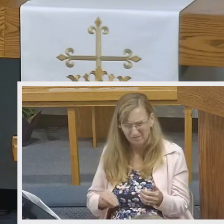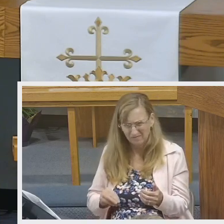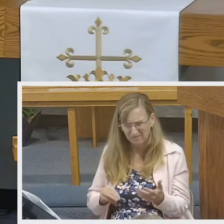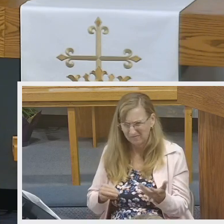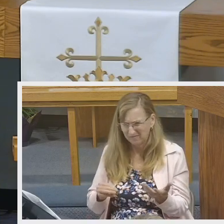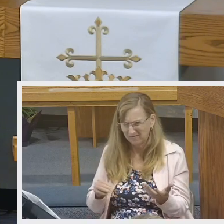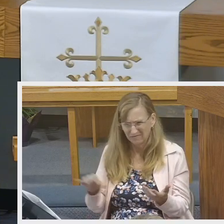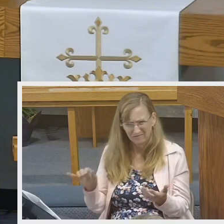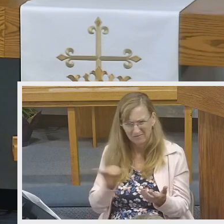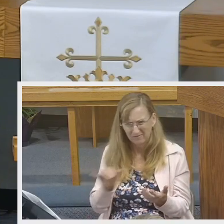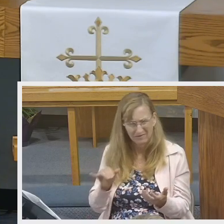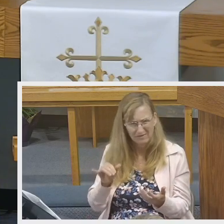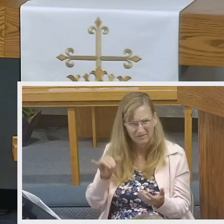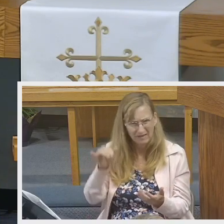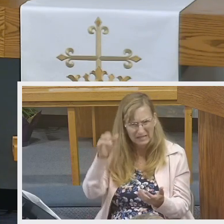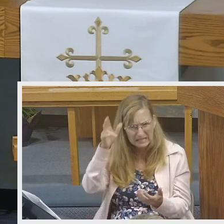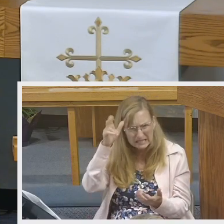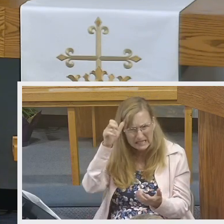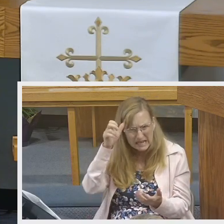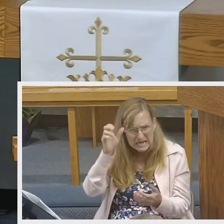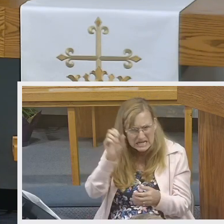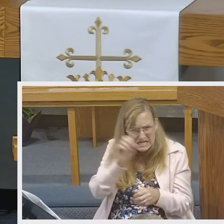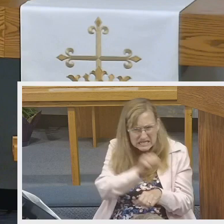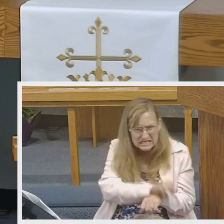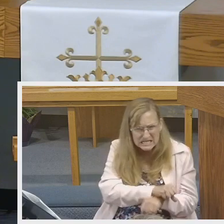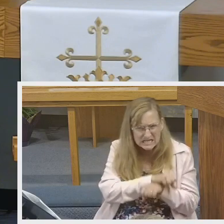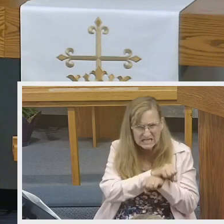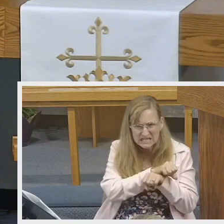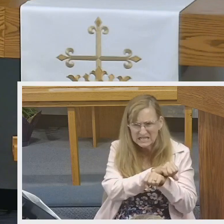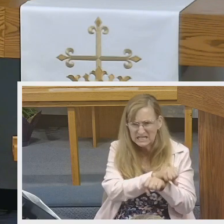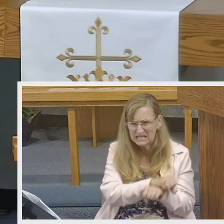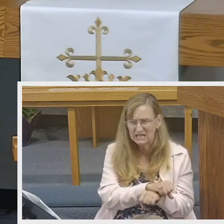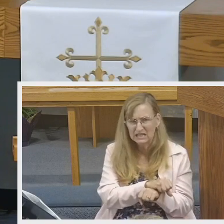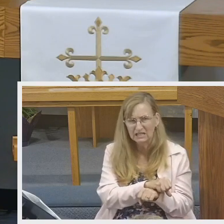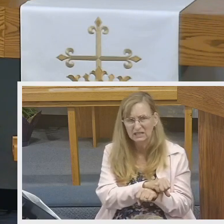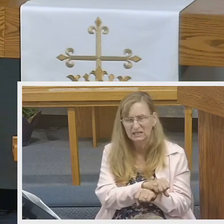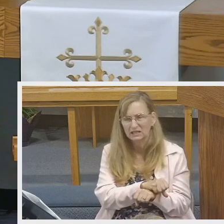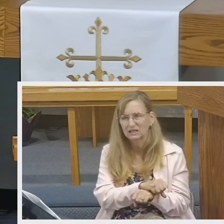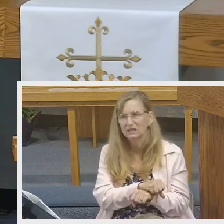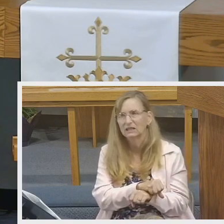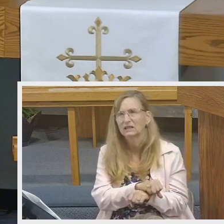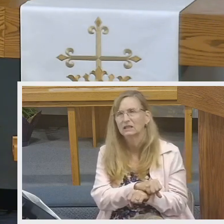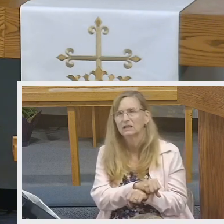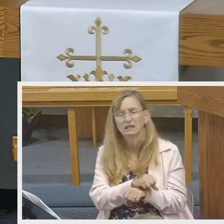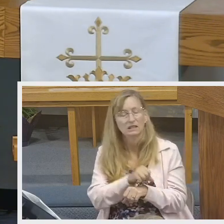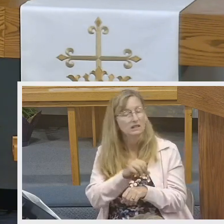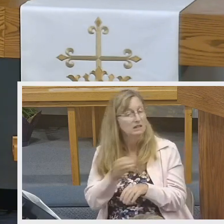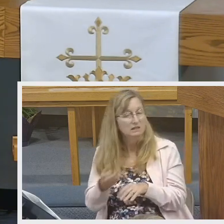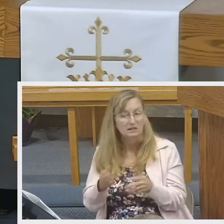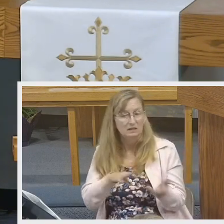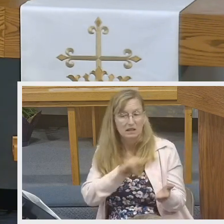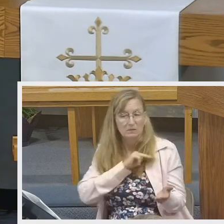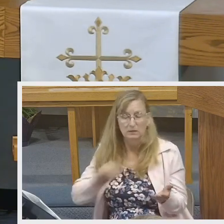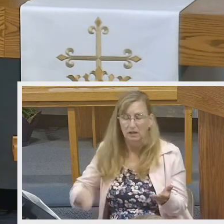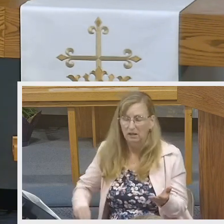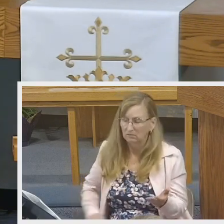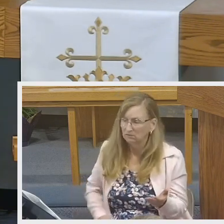to Satan's hold over us all. A dead Messiah would